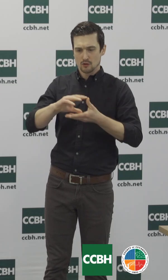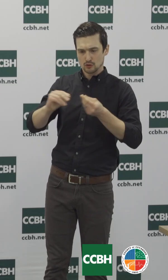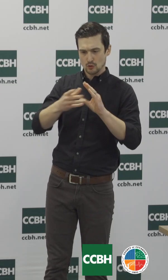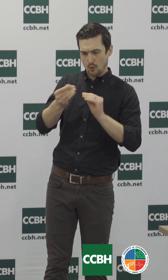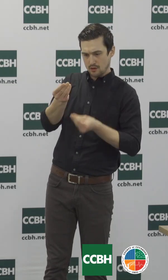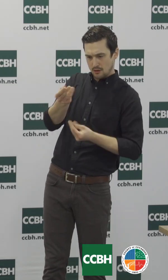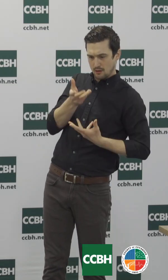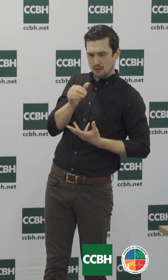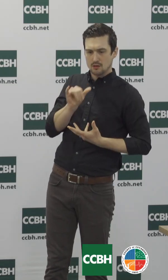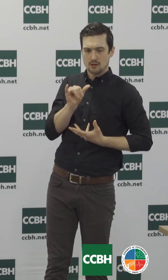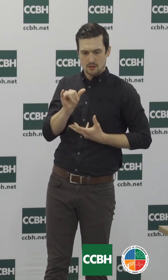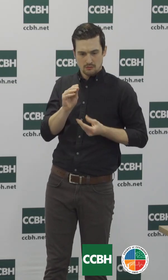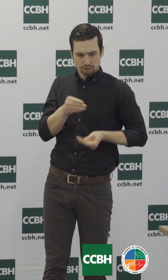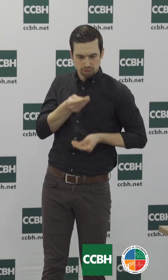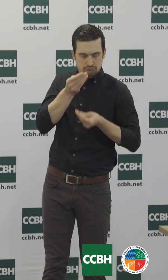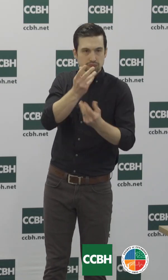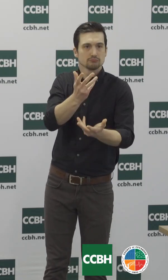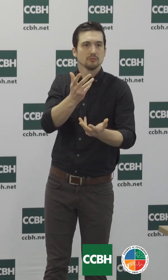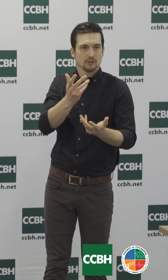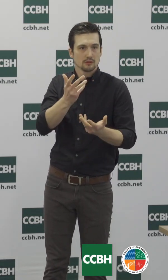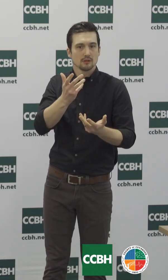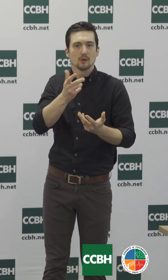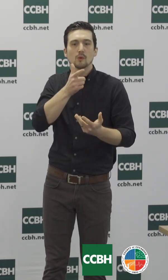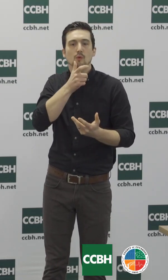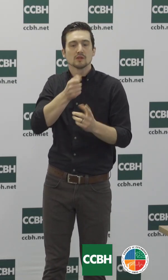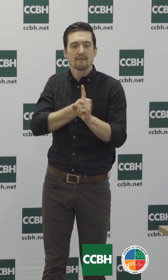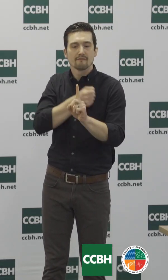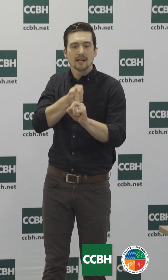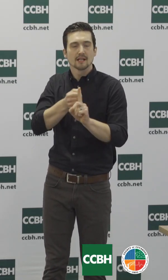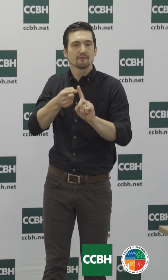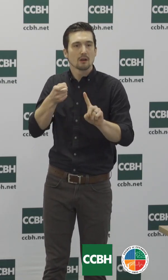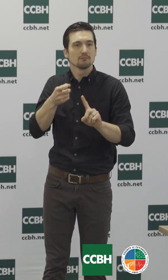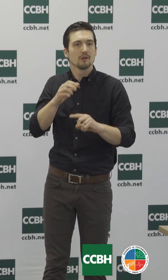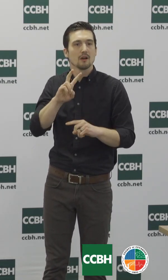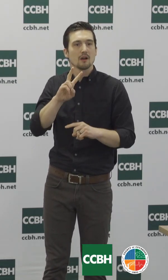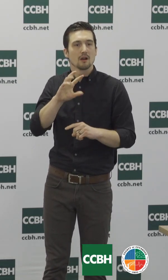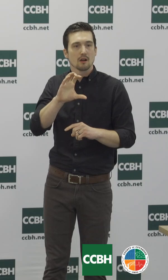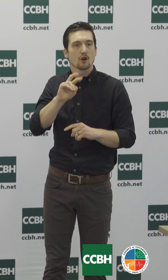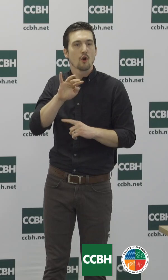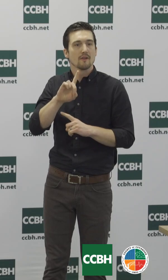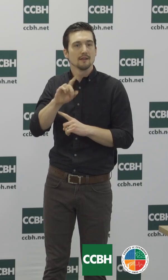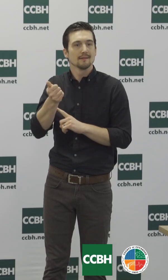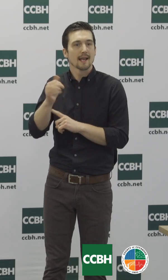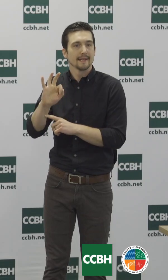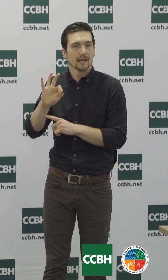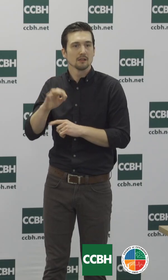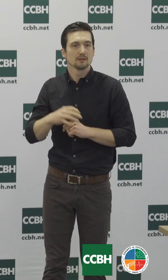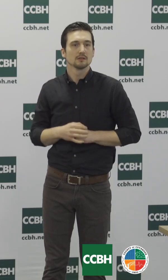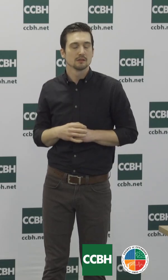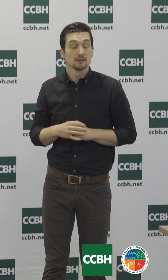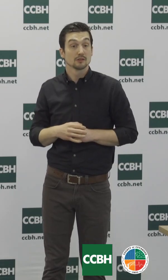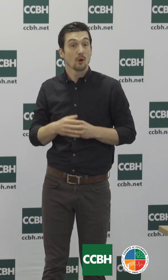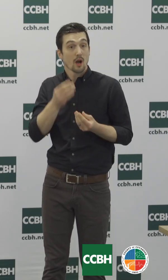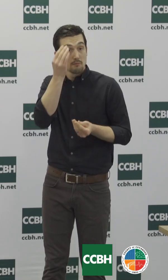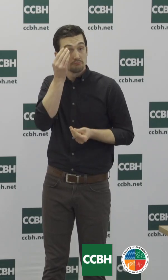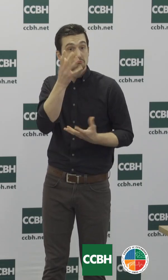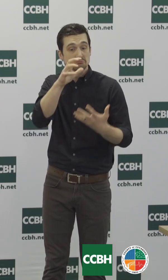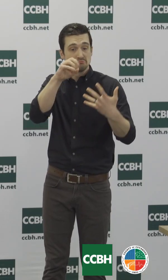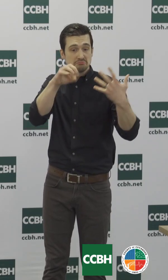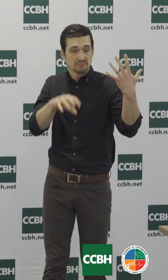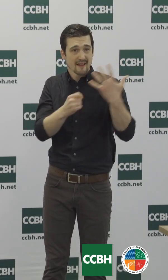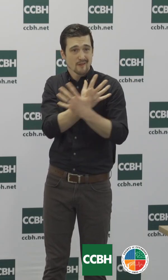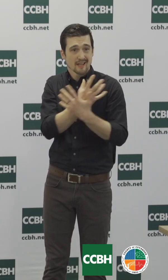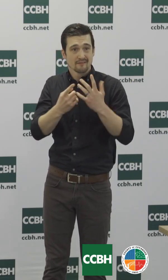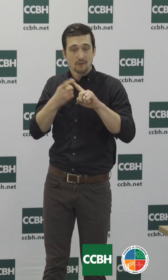our community who are affected by coronavirus or COVID-19. So you're going to hear what we have today, and then we will